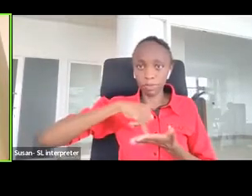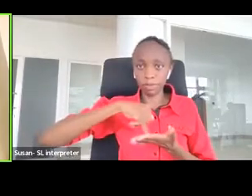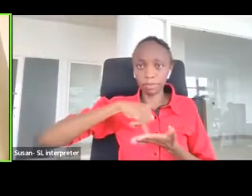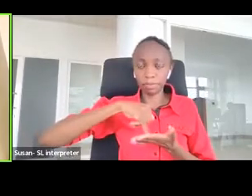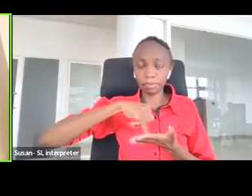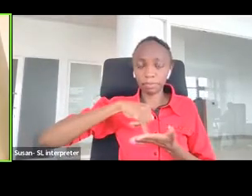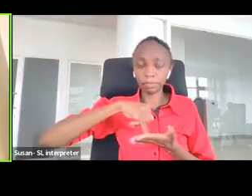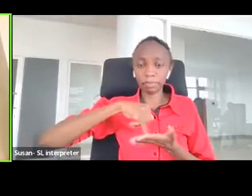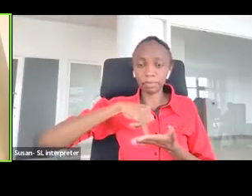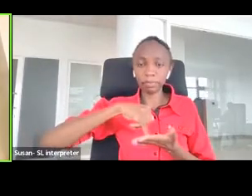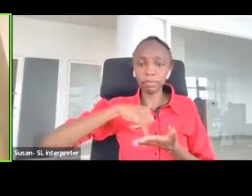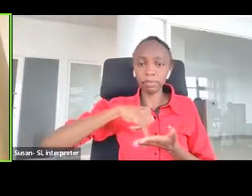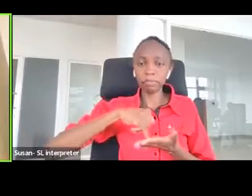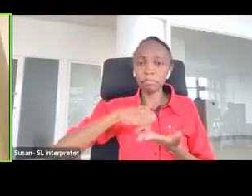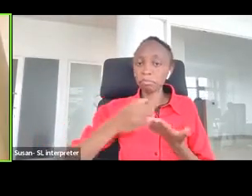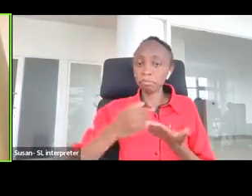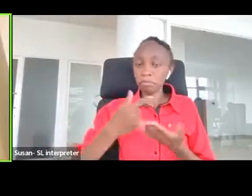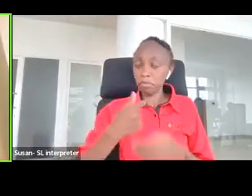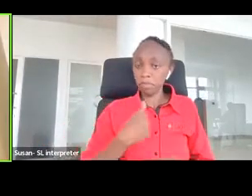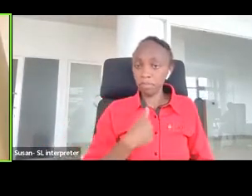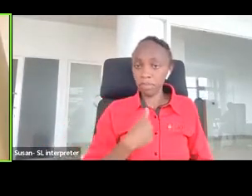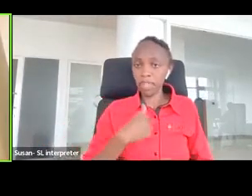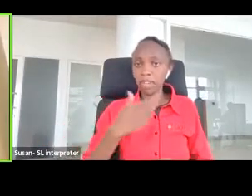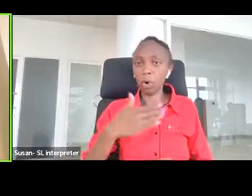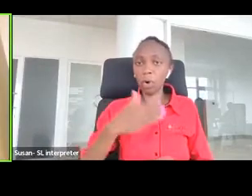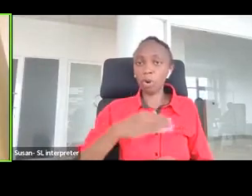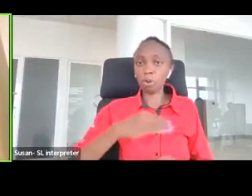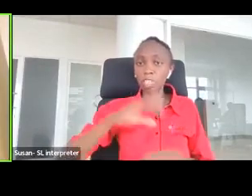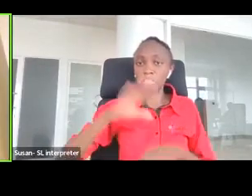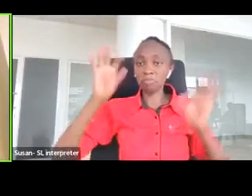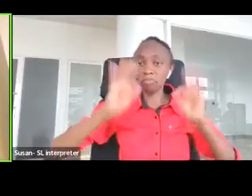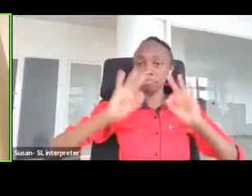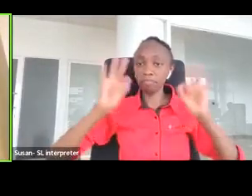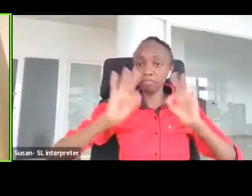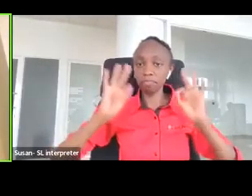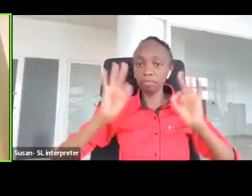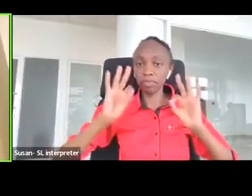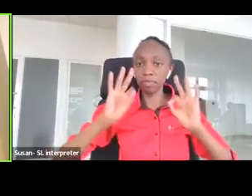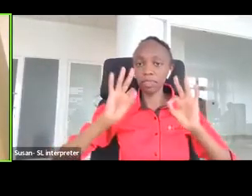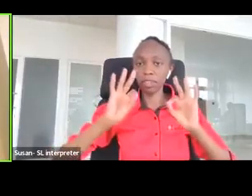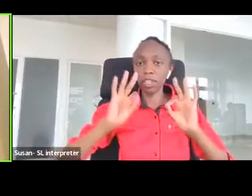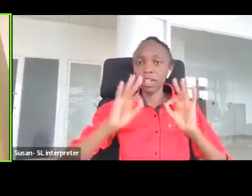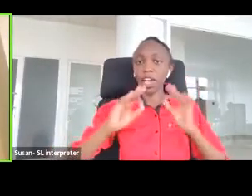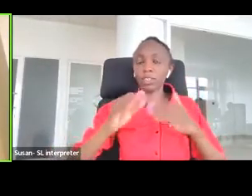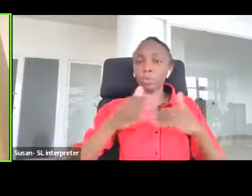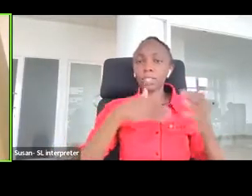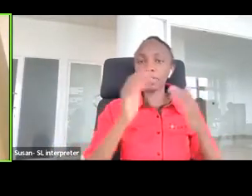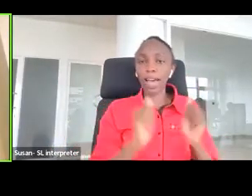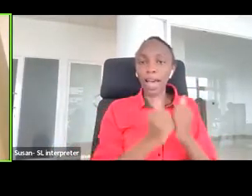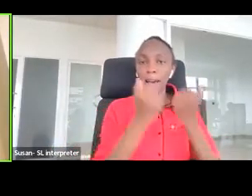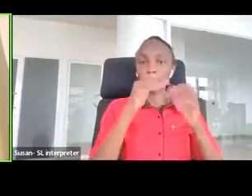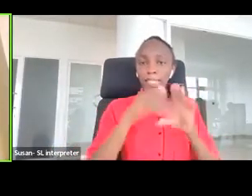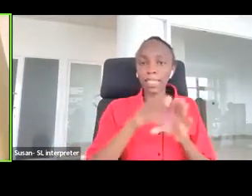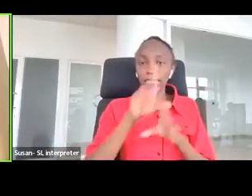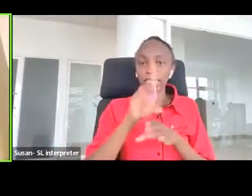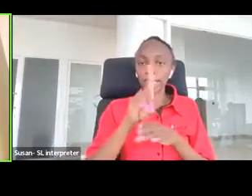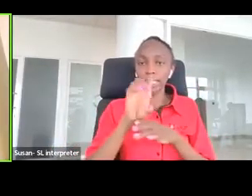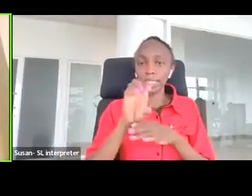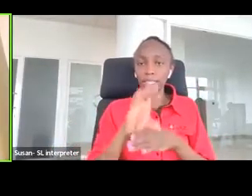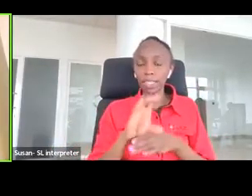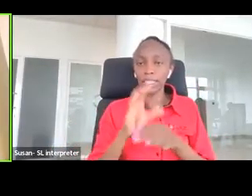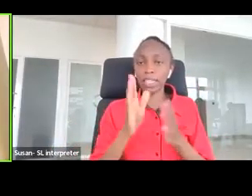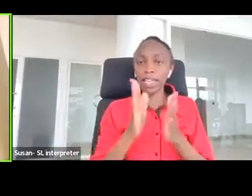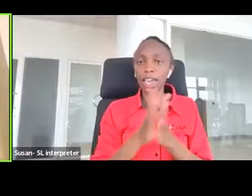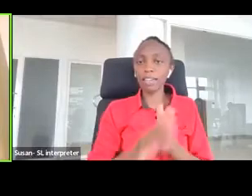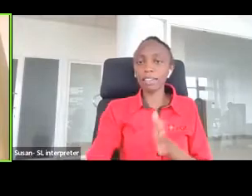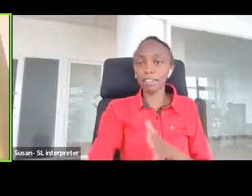For my part, I'm always surprised at what happens in DEC and how